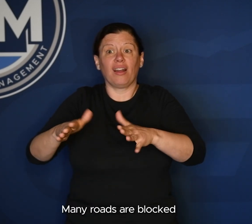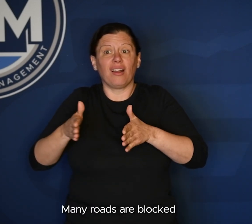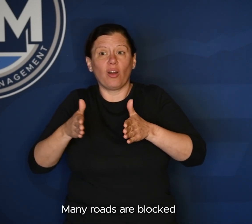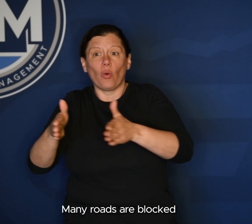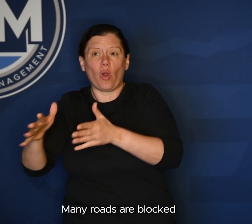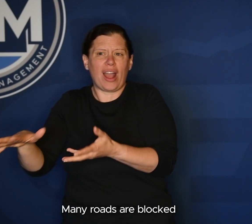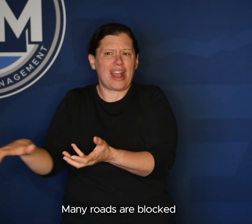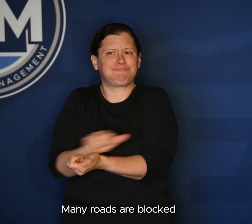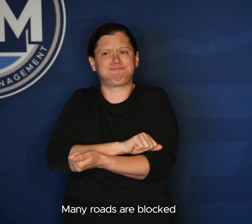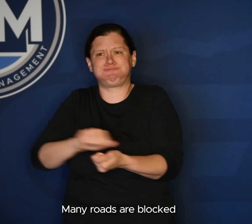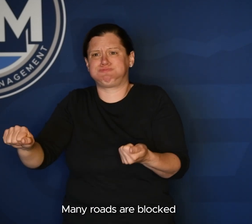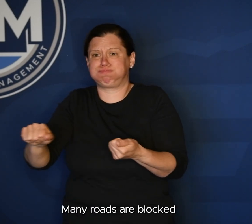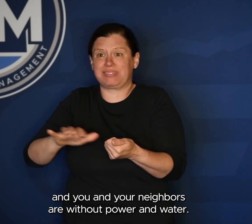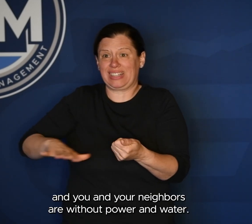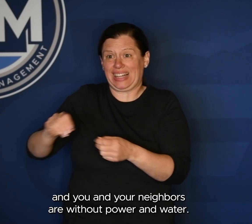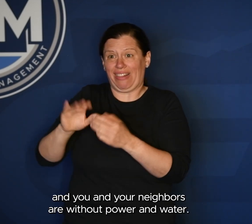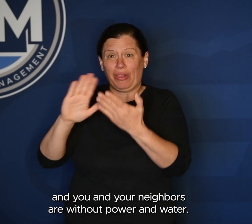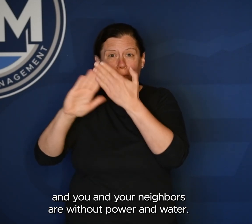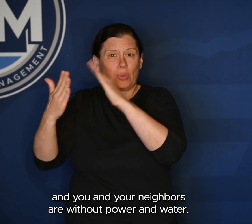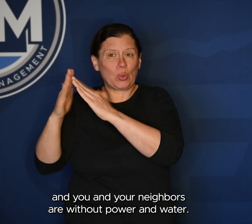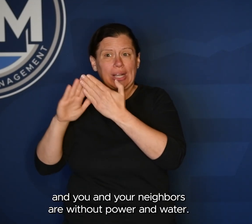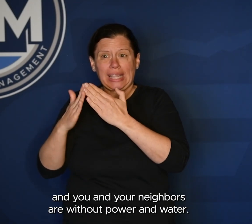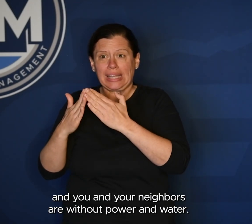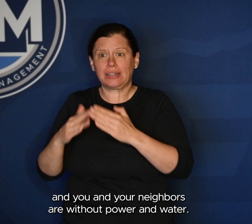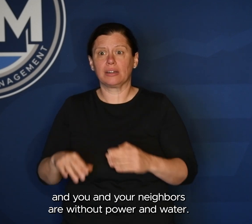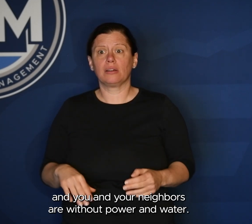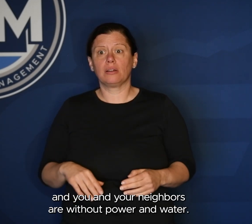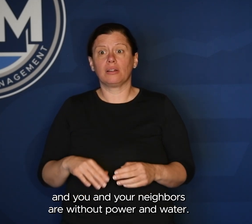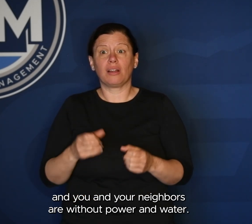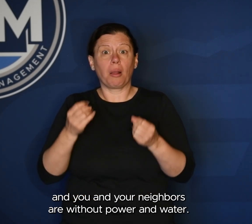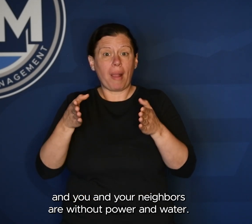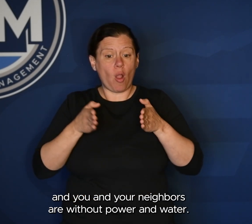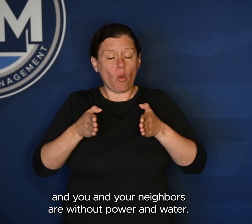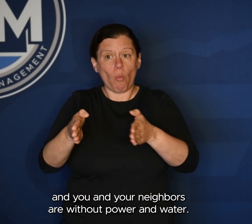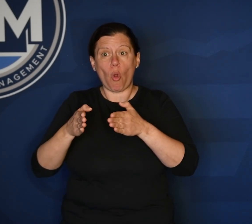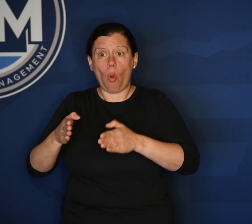Many roads are blocked, and you and your neighbors are without power and water.